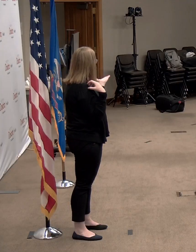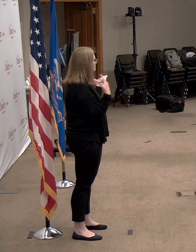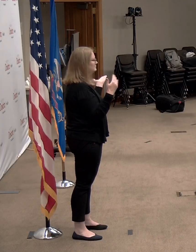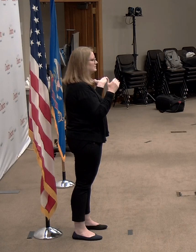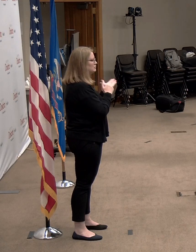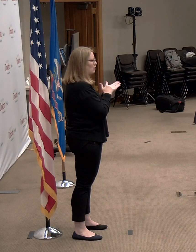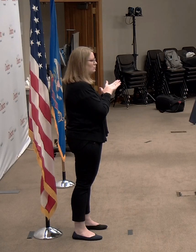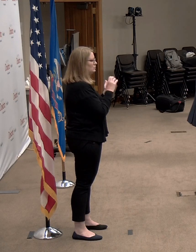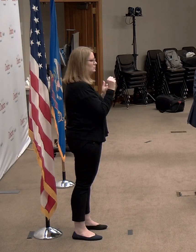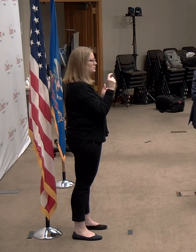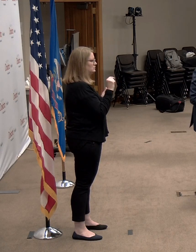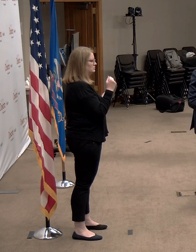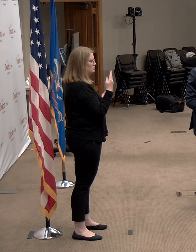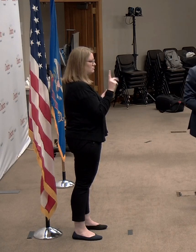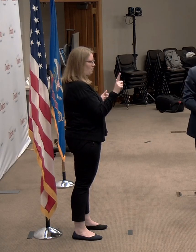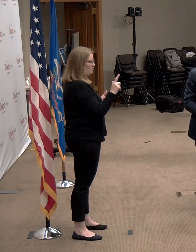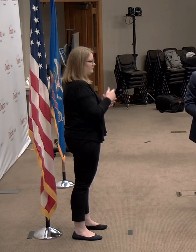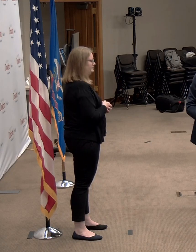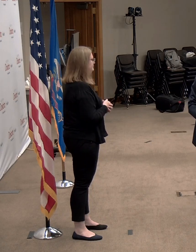Stahl.